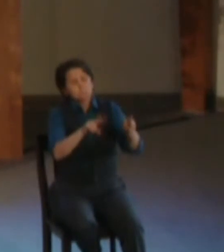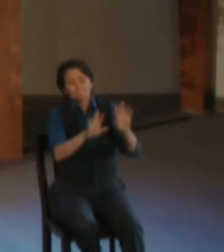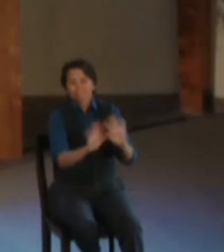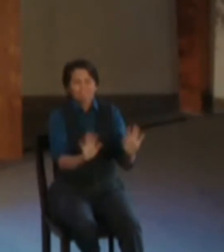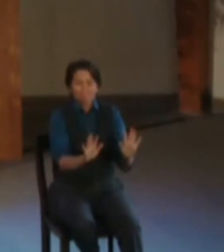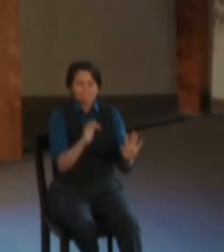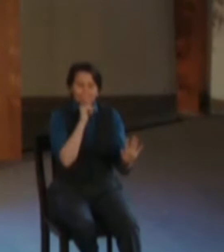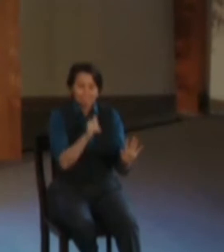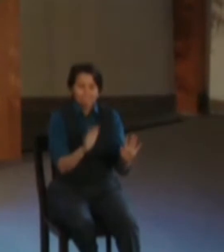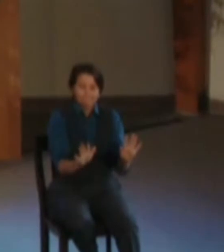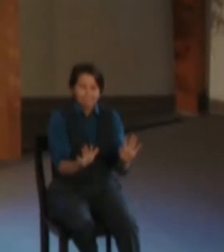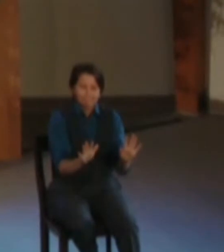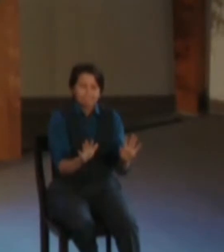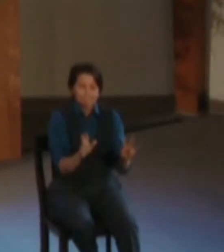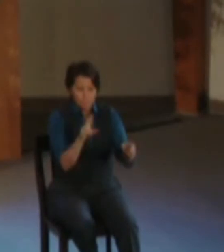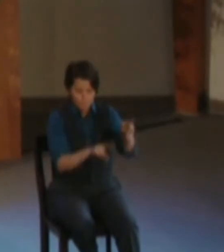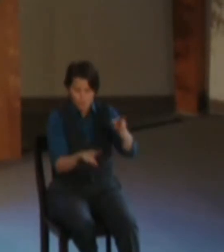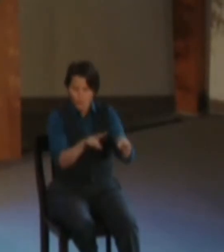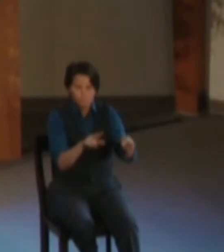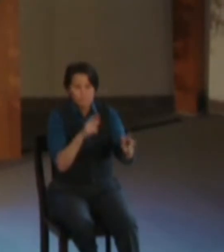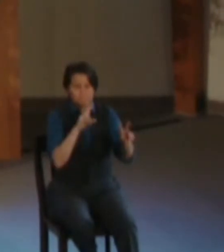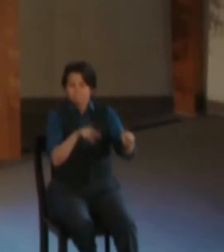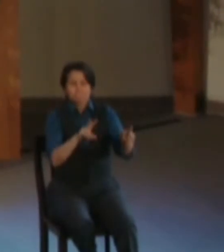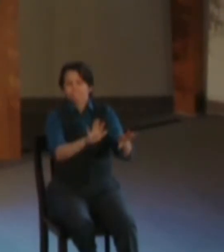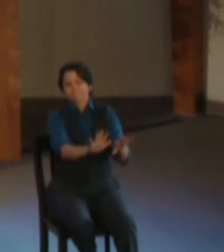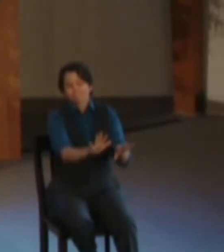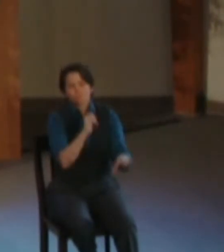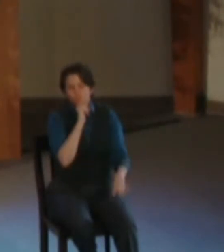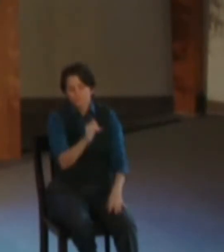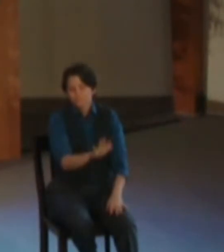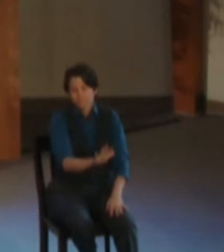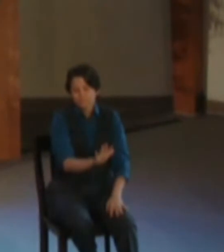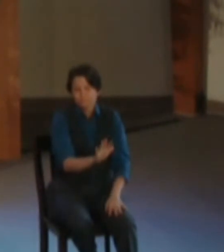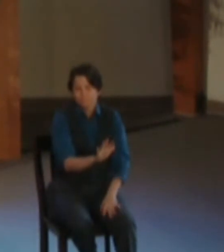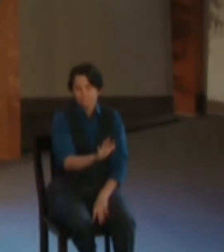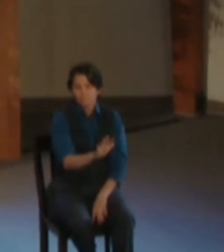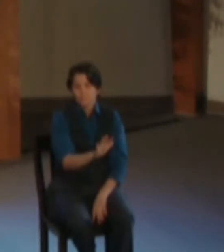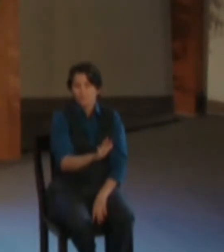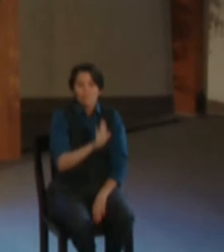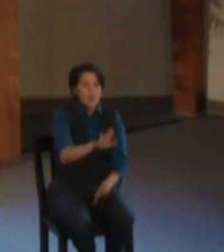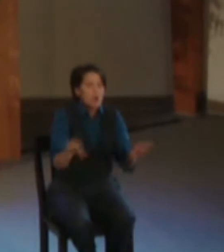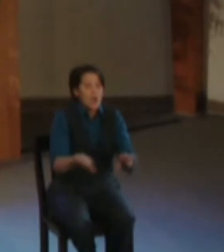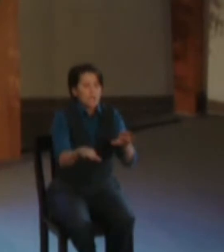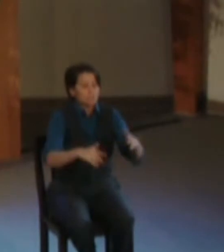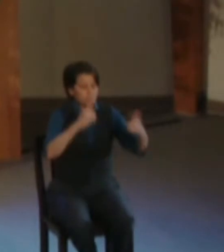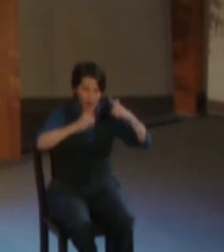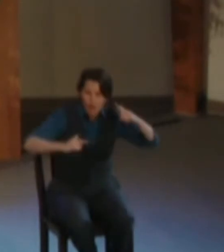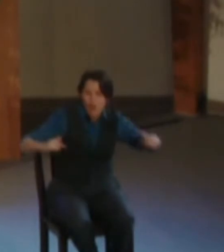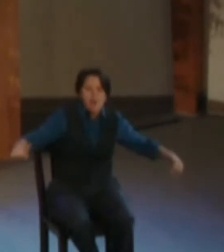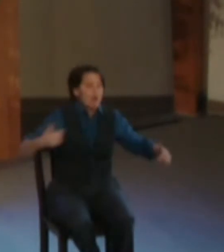them without judgment. Because you know what? Their actions are going to run the gamut, anger to apathy.